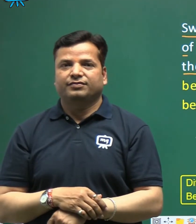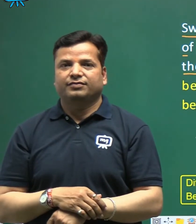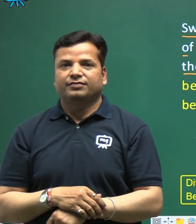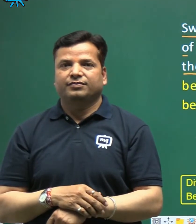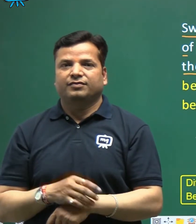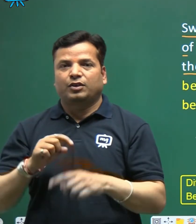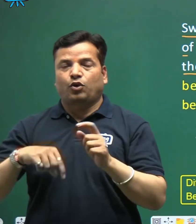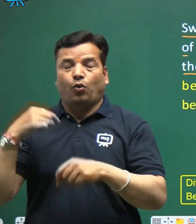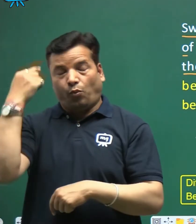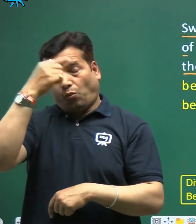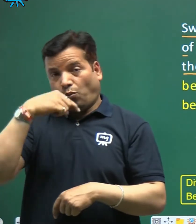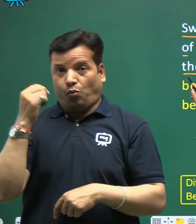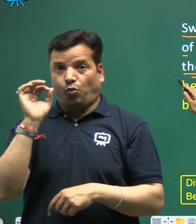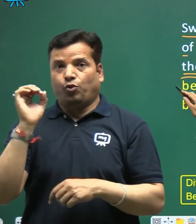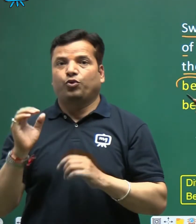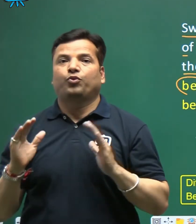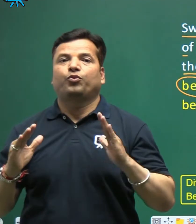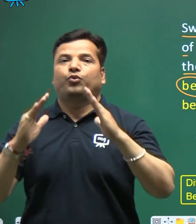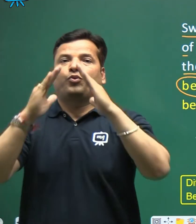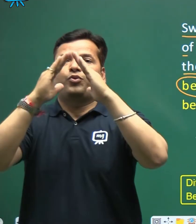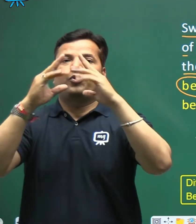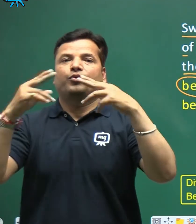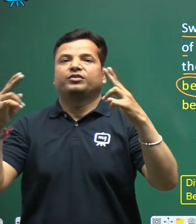in beautiful houses,